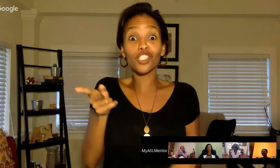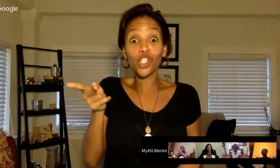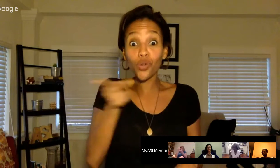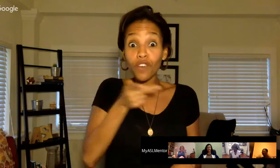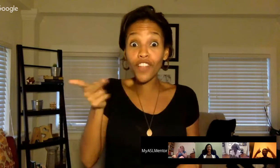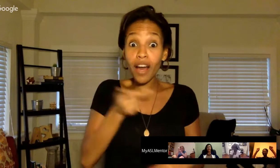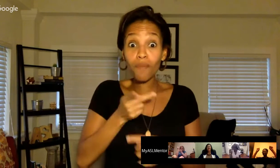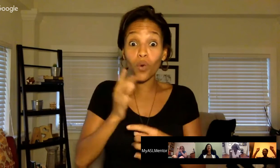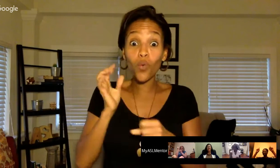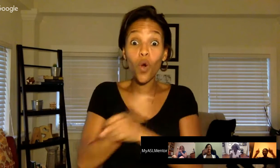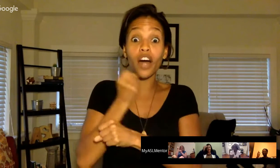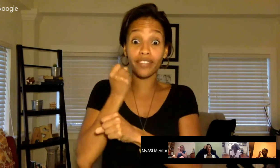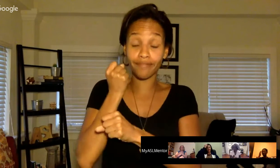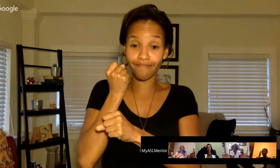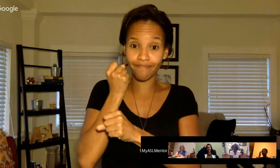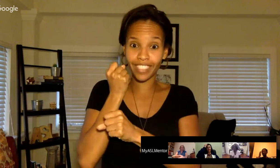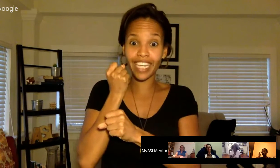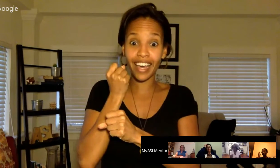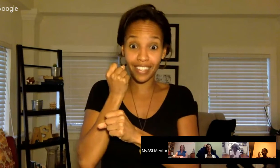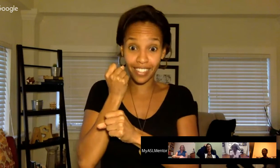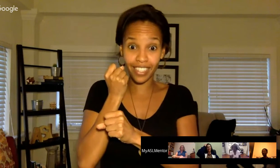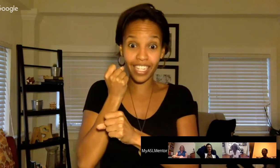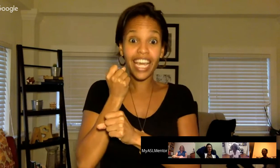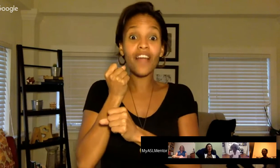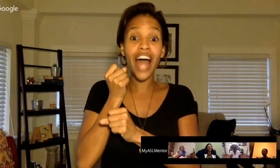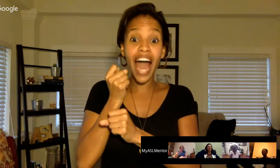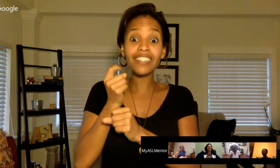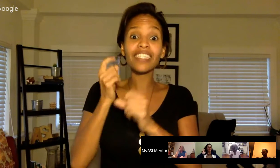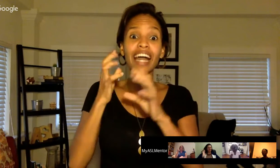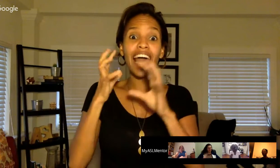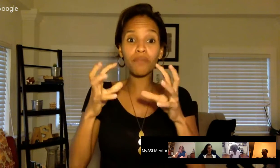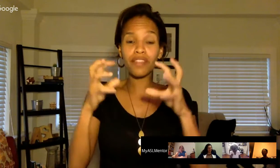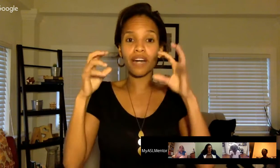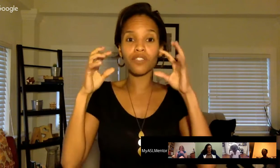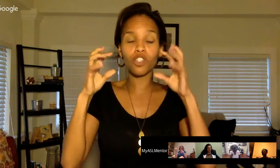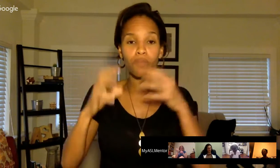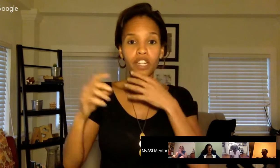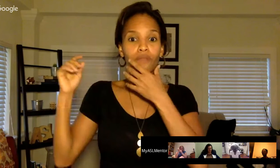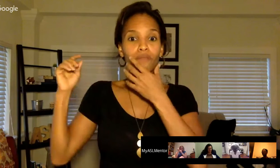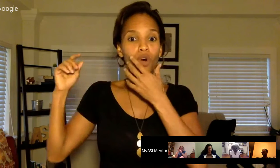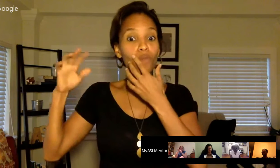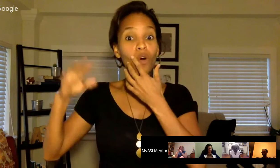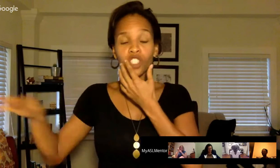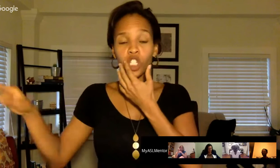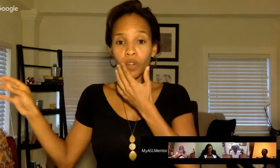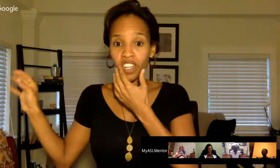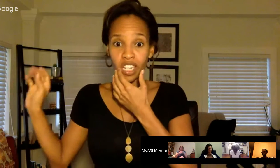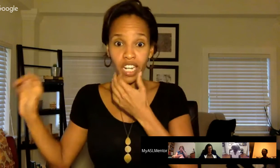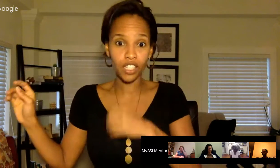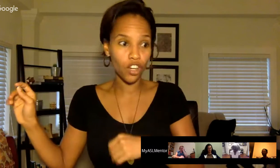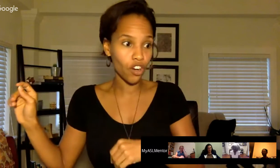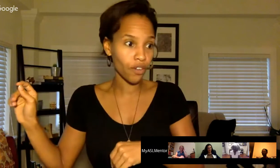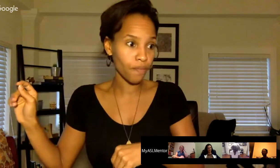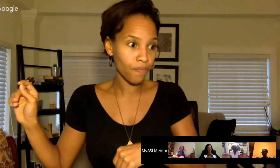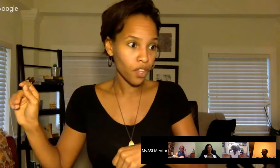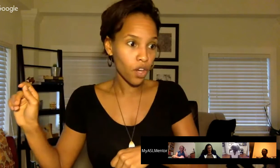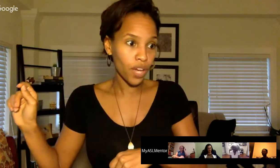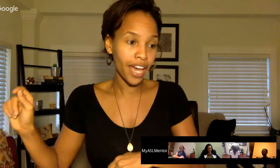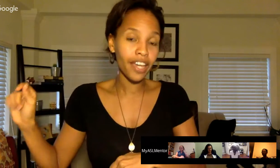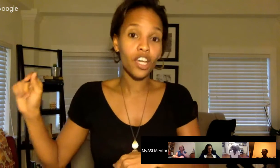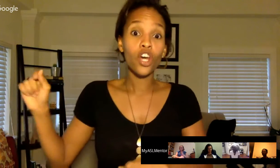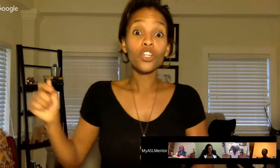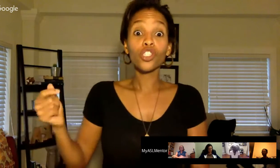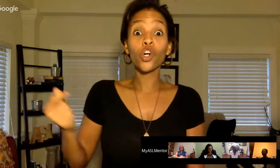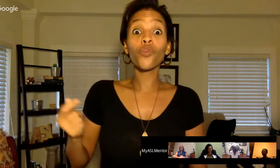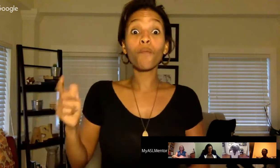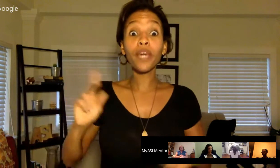Exactly. The two of them won. Yes. And that is the element that was omitted from most interpretations that I saw.